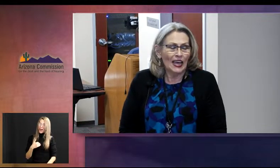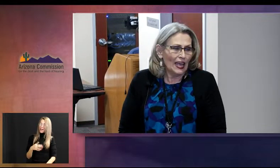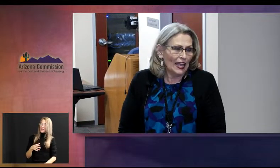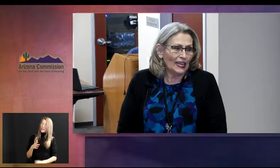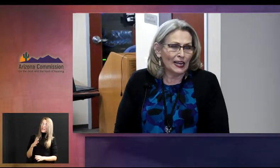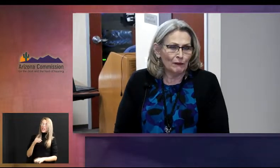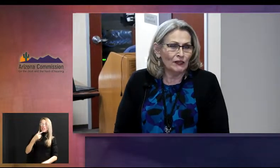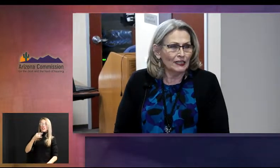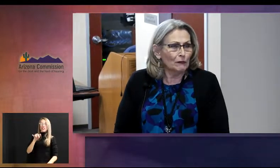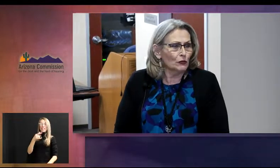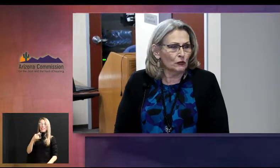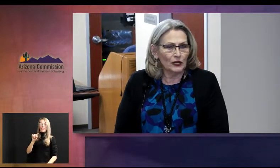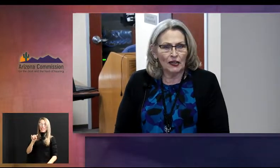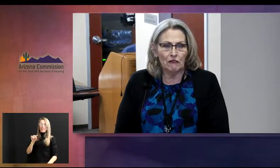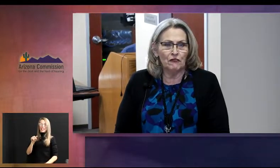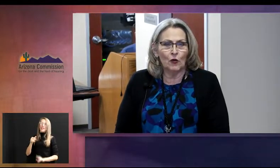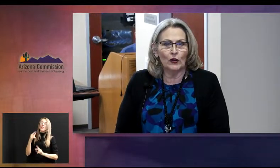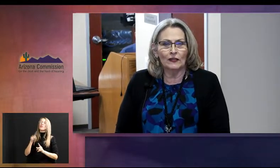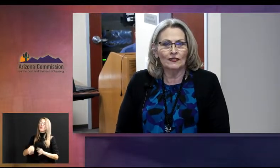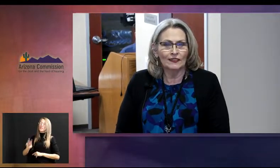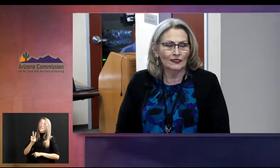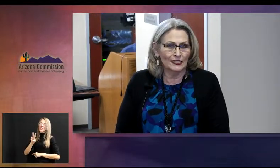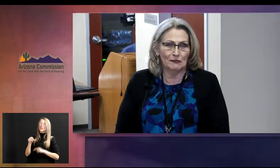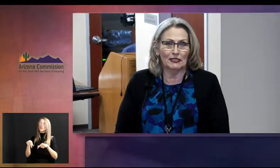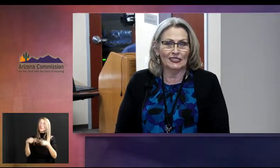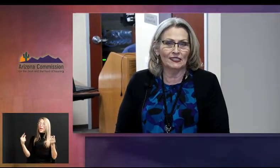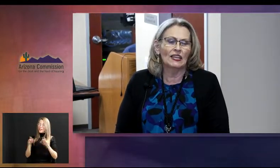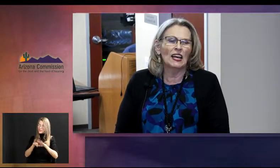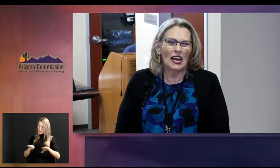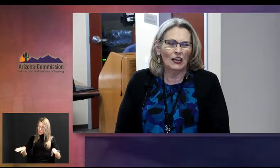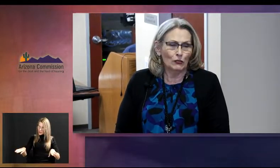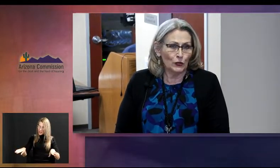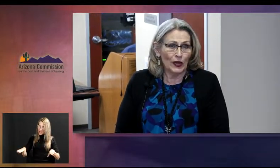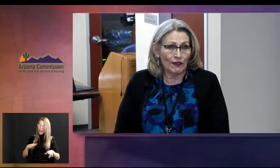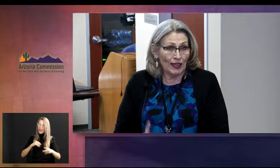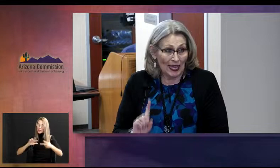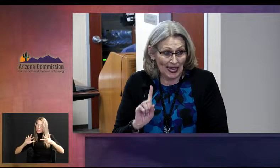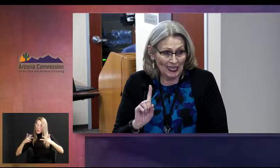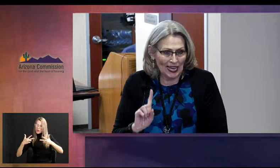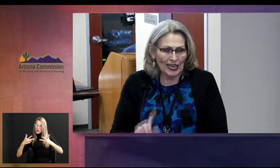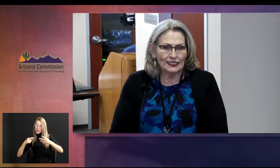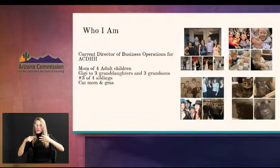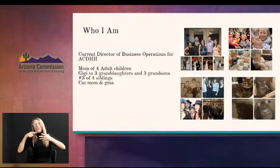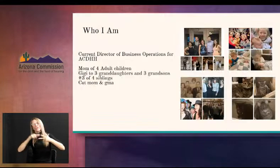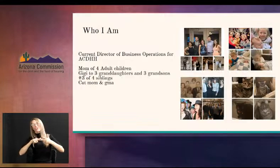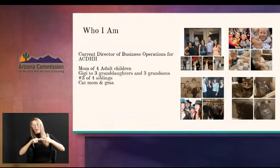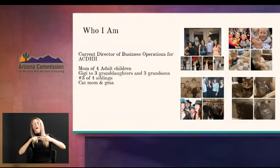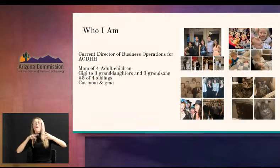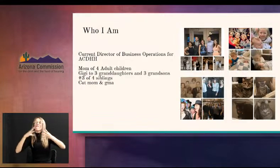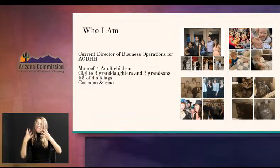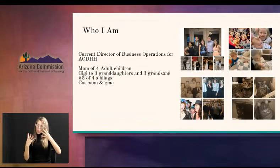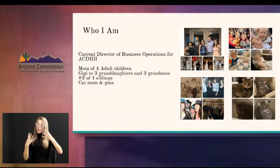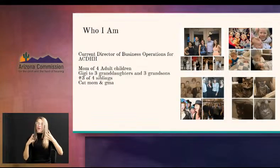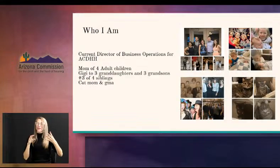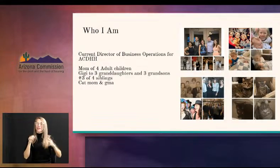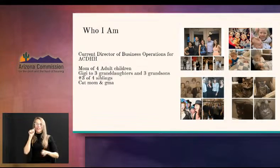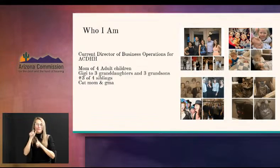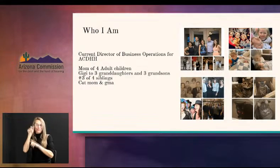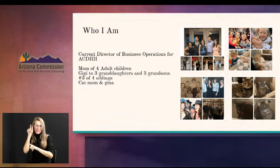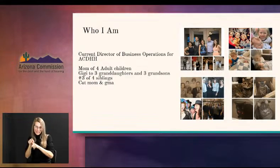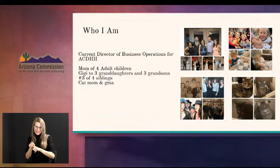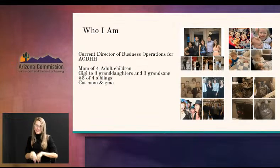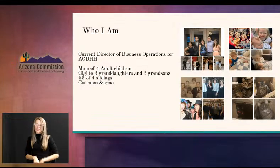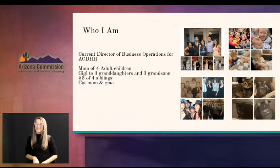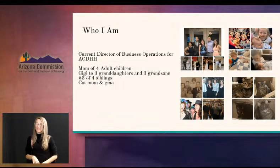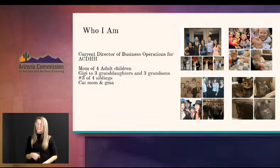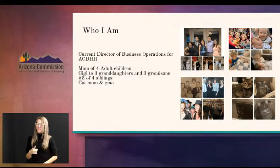grandkids, and I'm number 3 of 4 siblings. I also have a cat, and I'm homing my 3